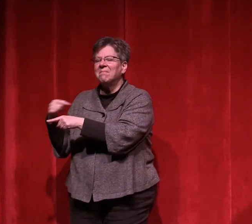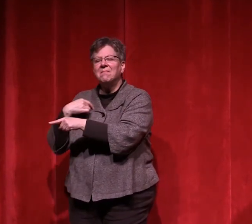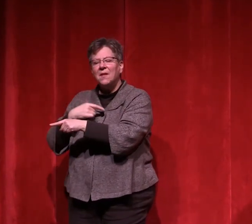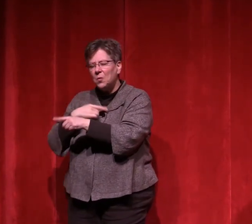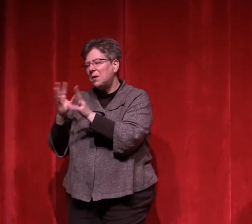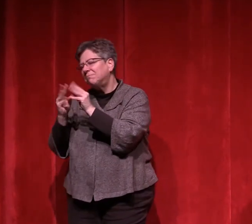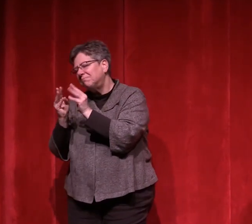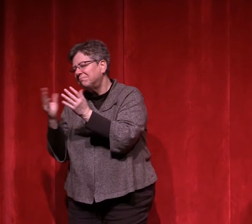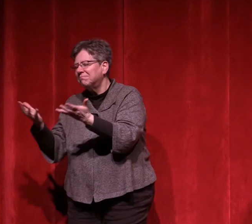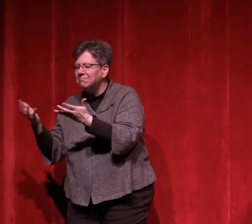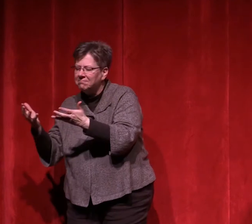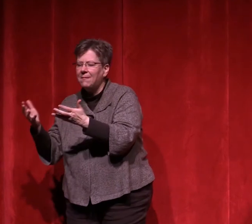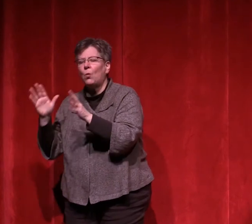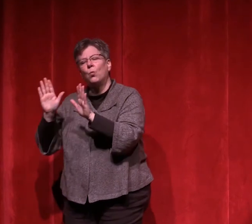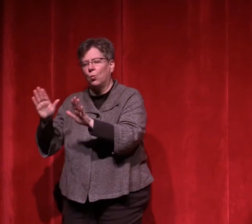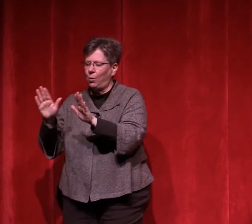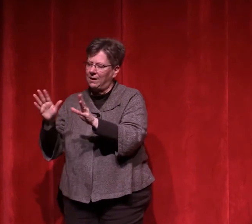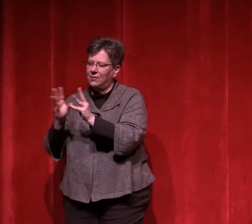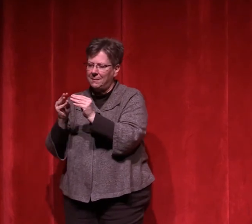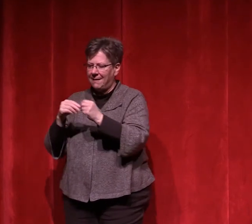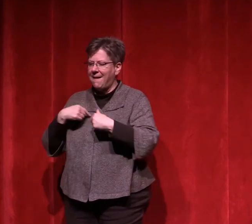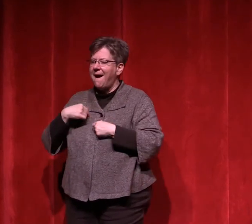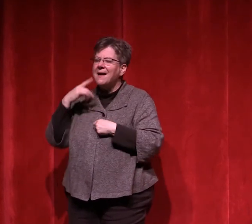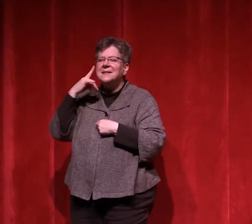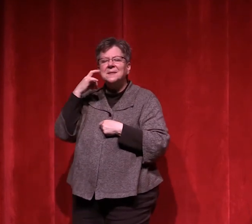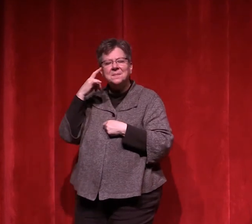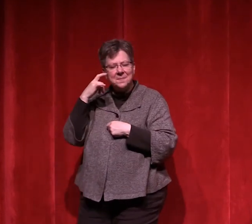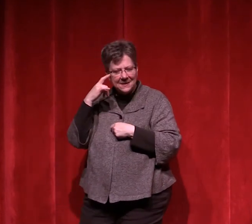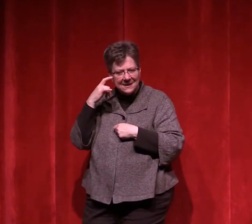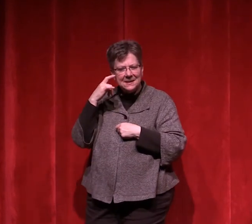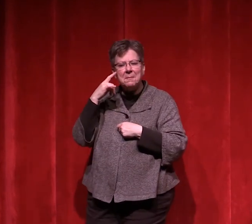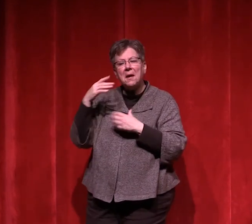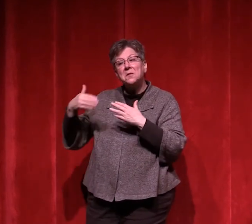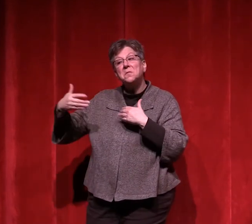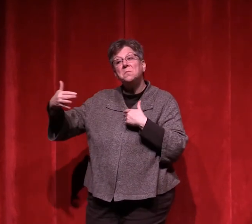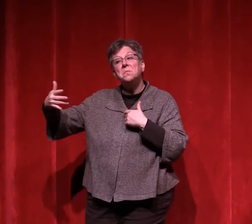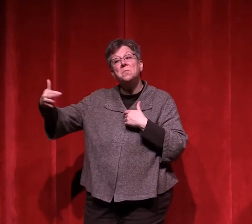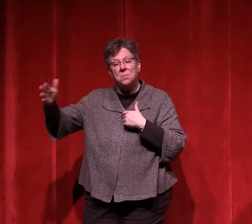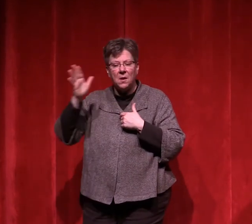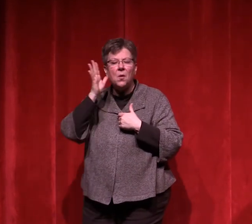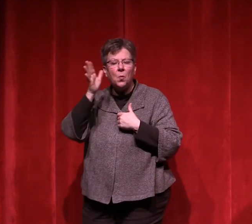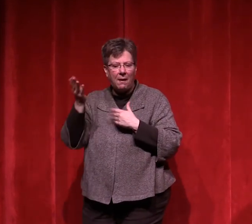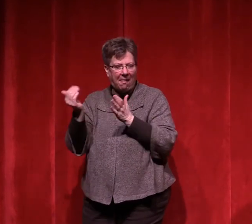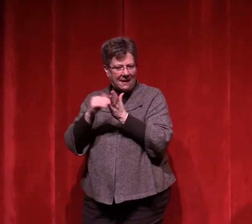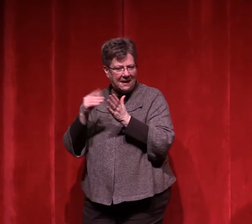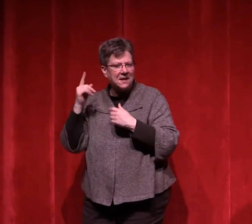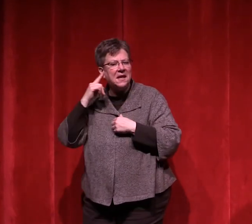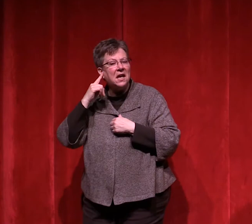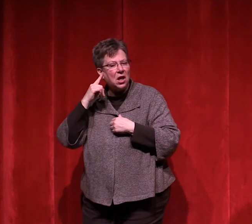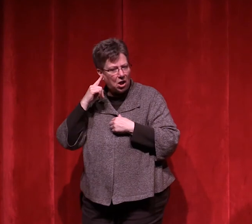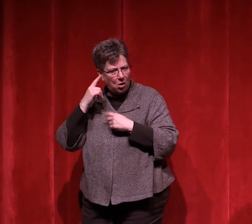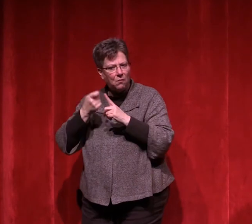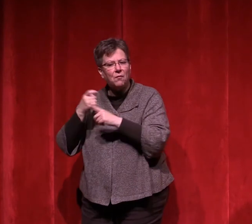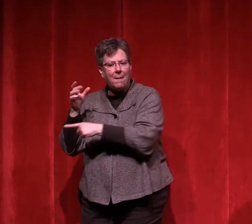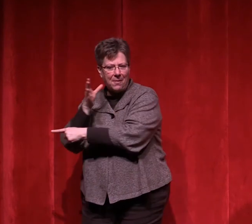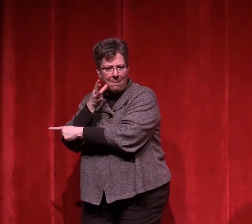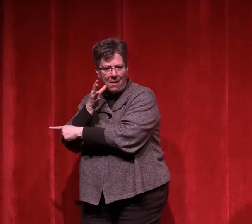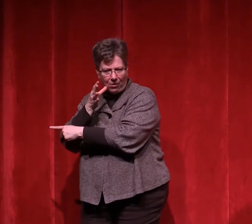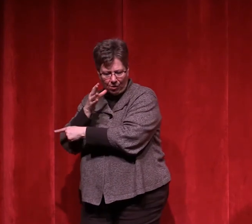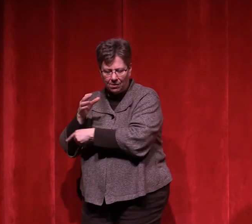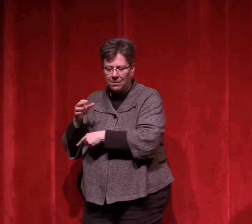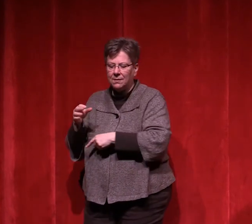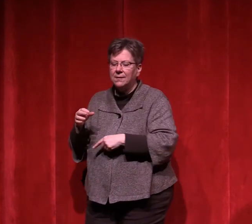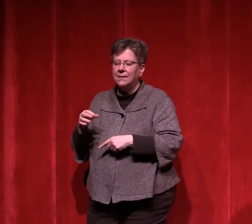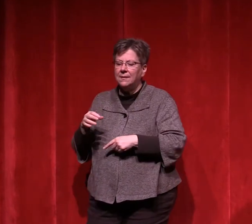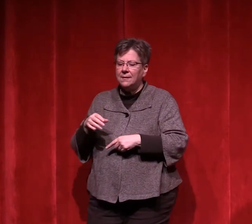with him, and I suspected that we might hear more from Corey. And by the way, we were advised before